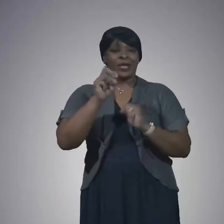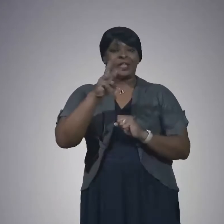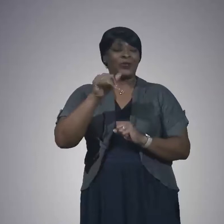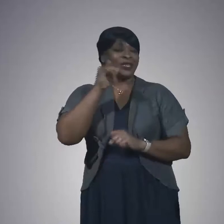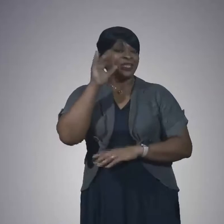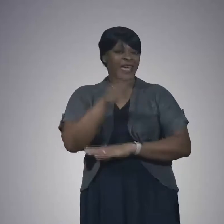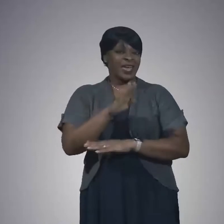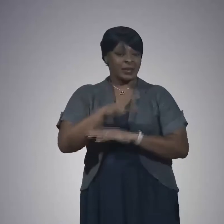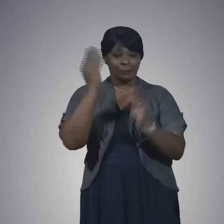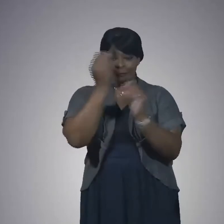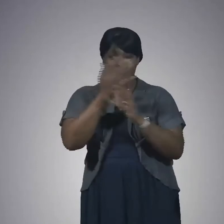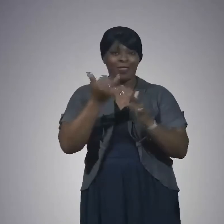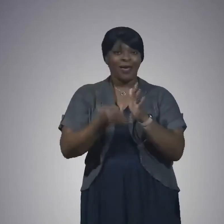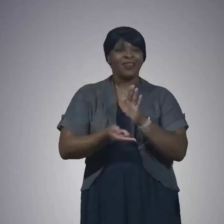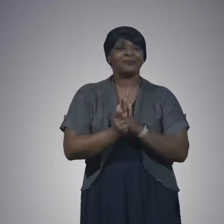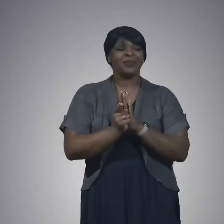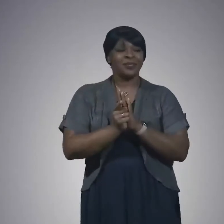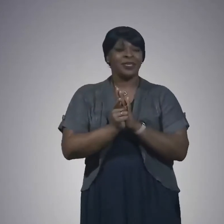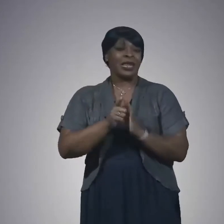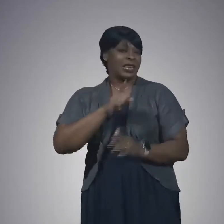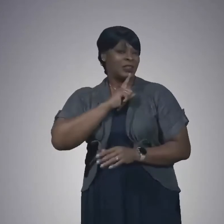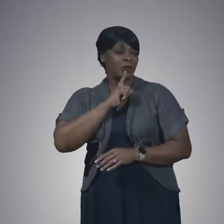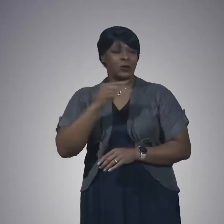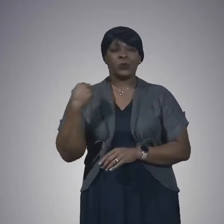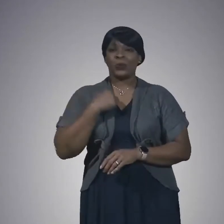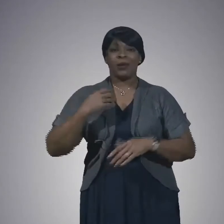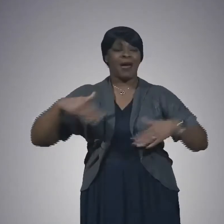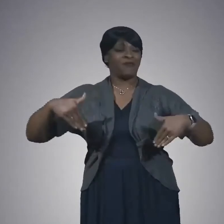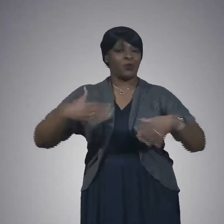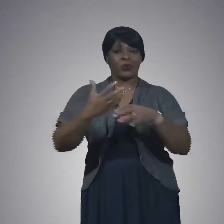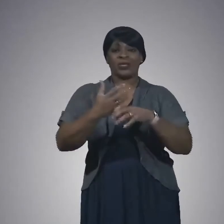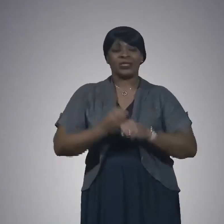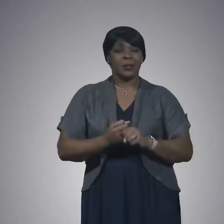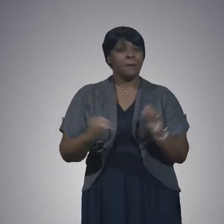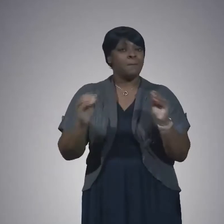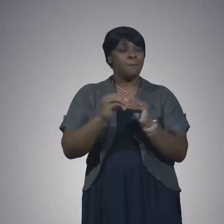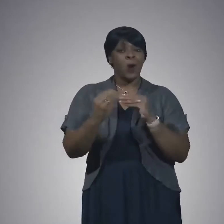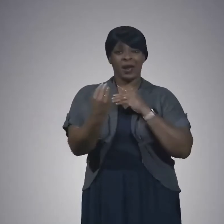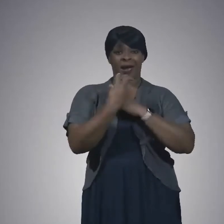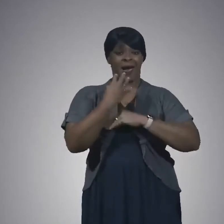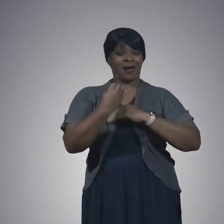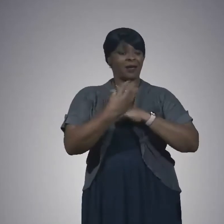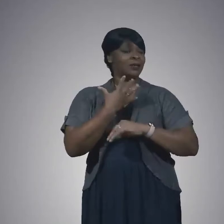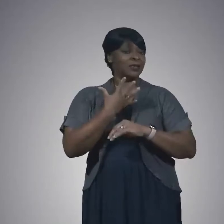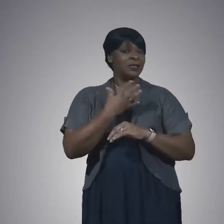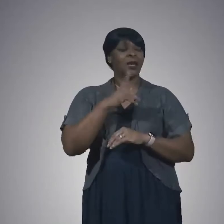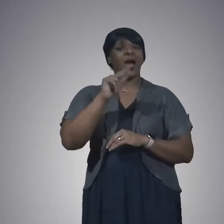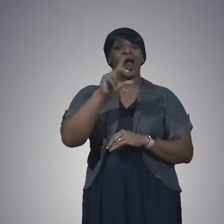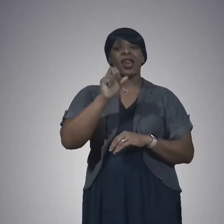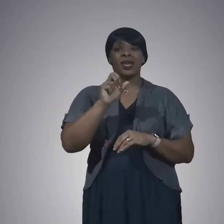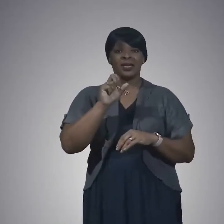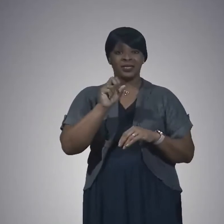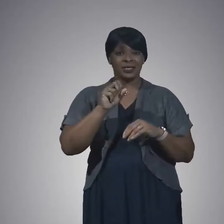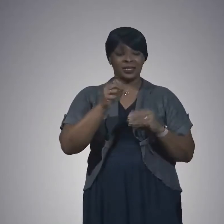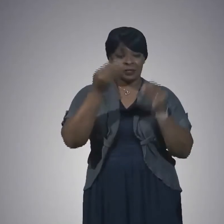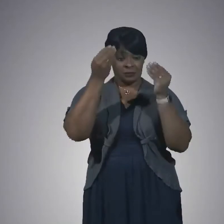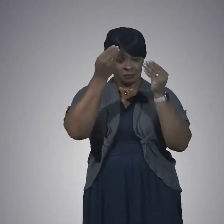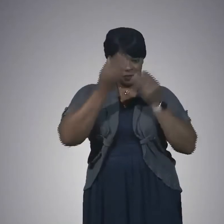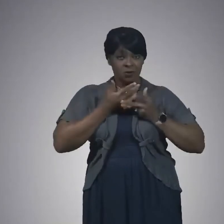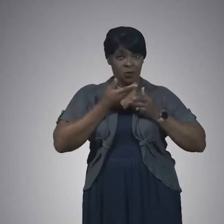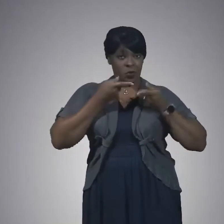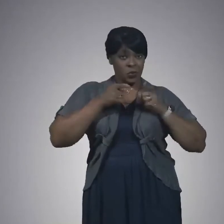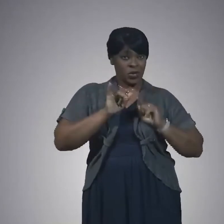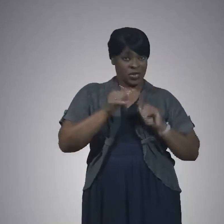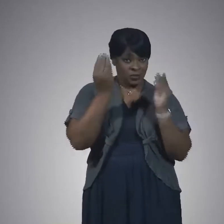and today. And so literally we have not received further guidance unless it's dropped during this press conference